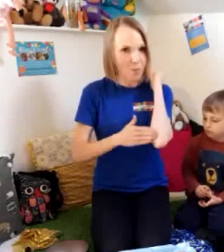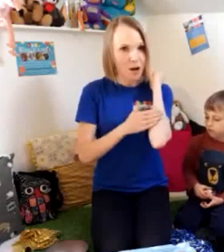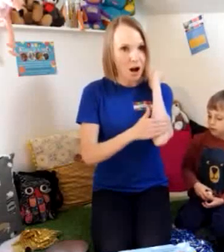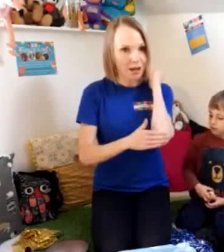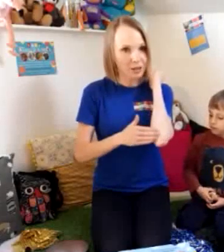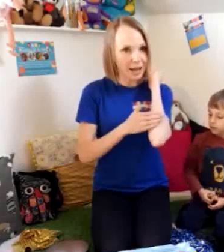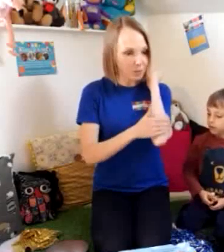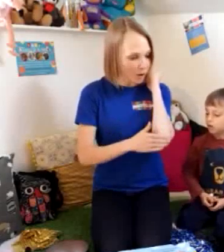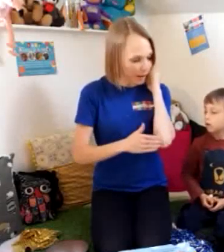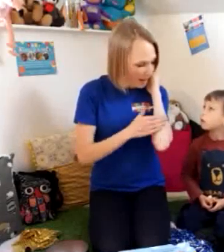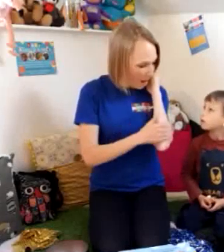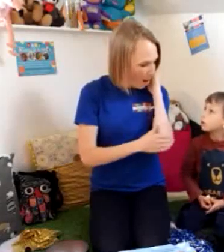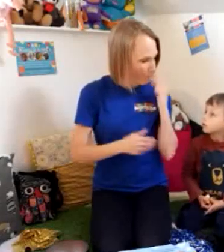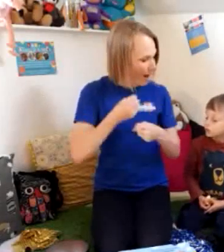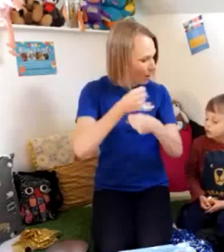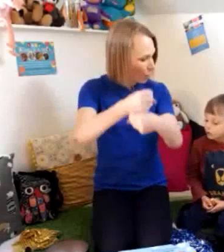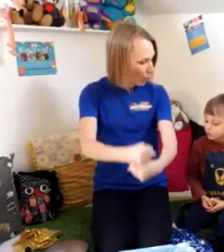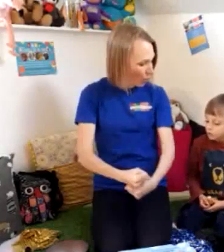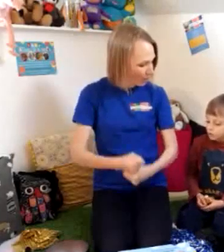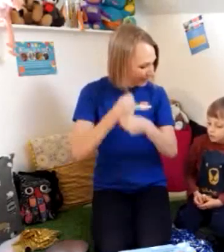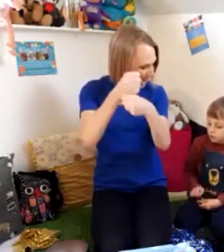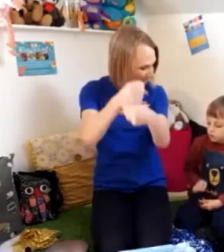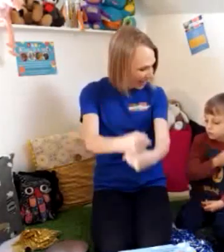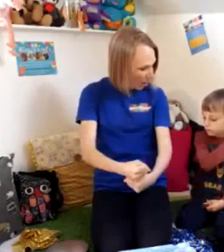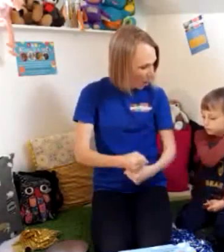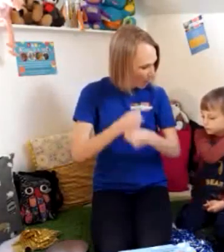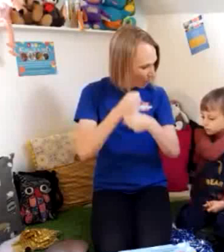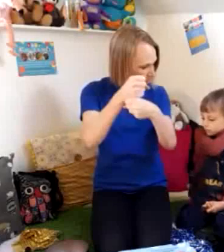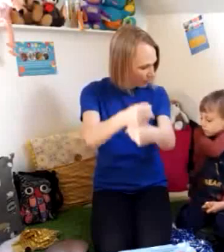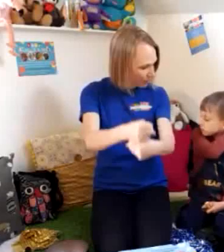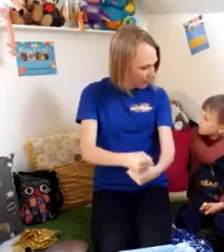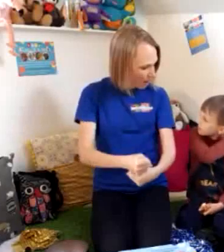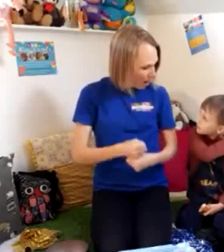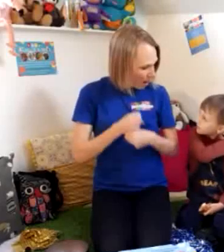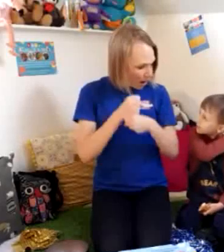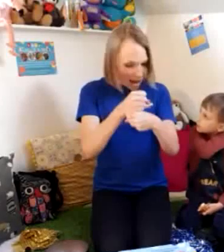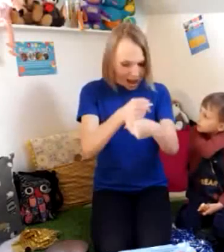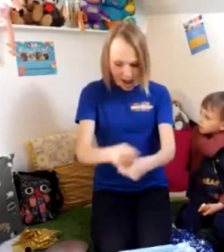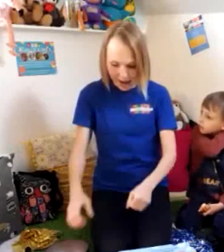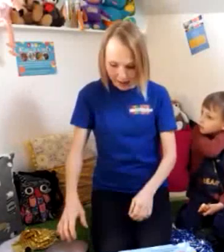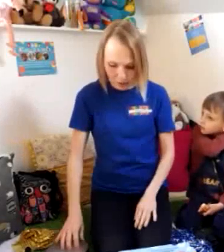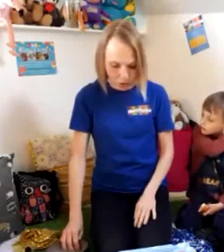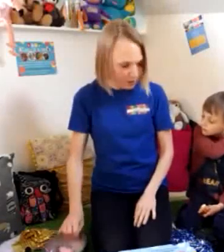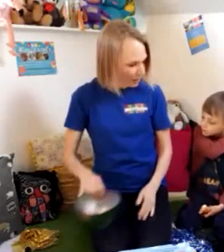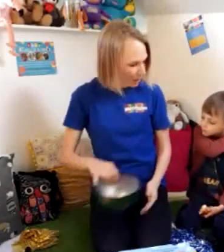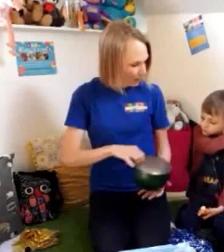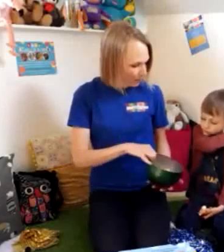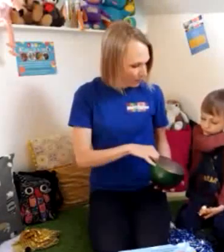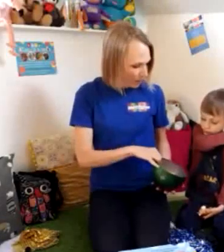little elbow here. A brown horsey, like a hobby horse. And do you want to see who else we've got?